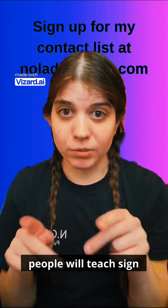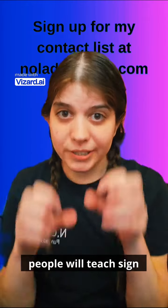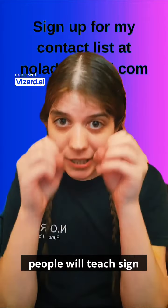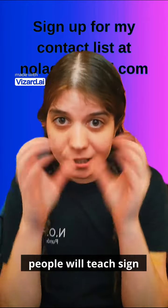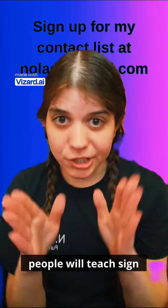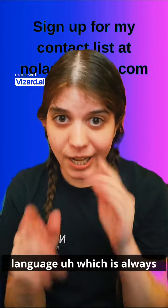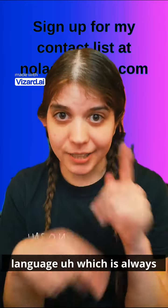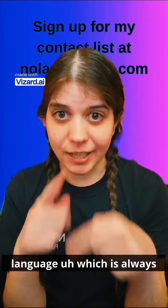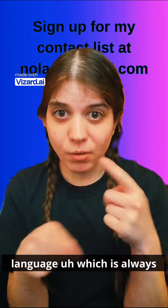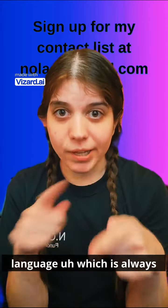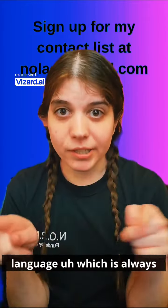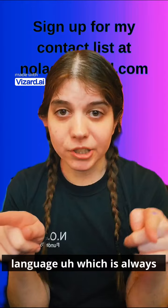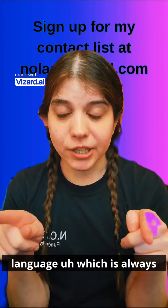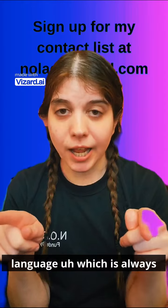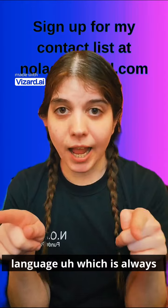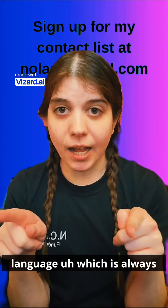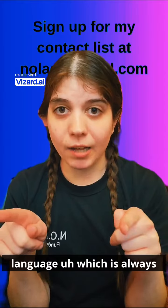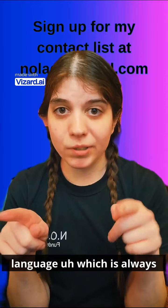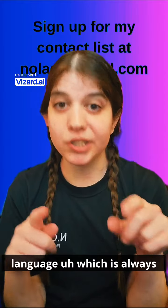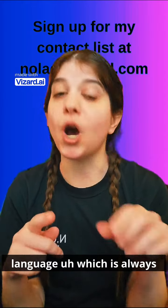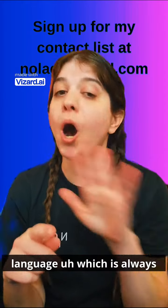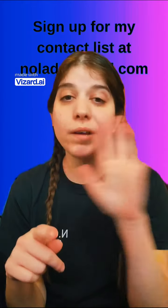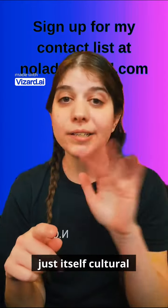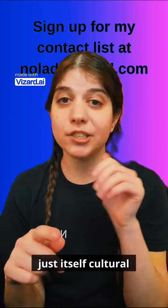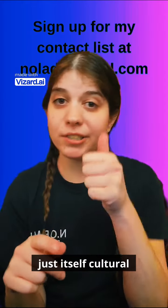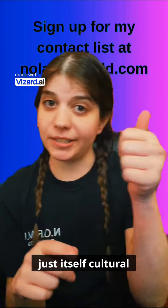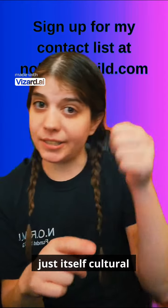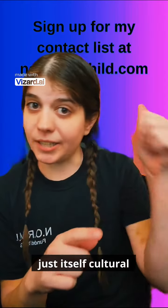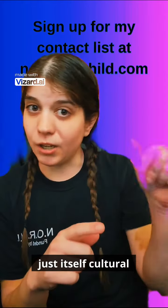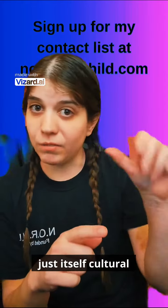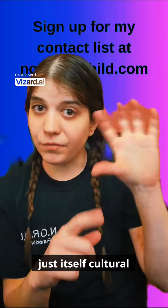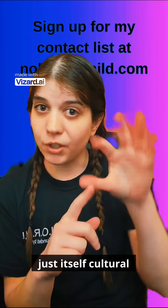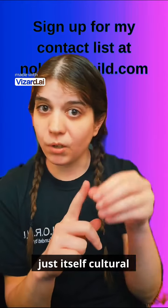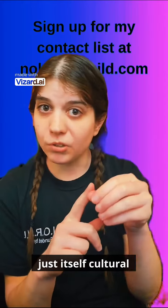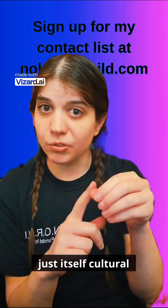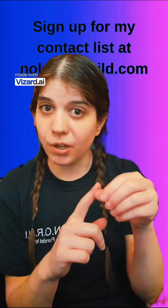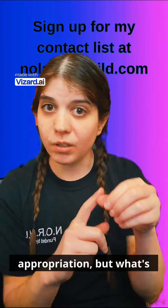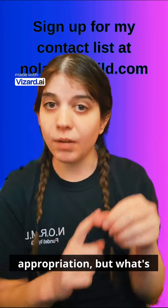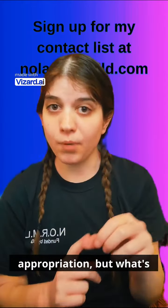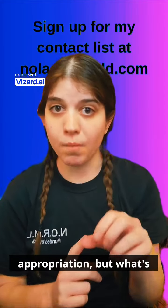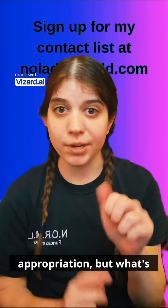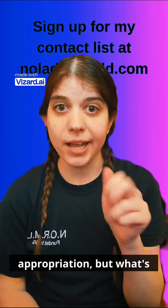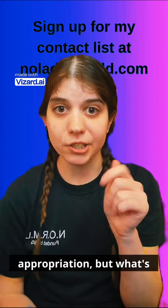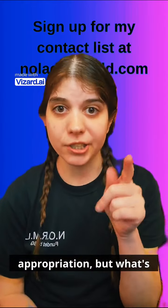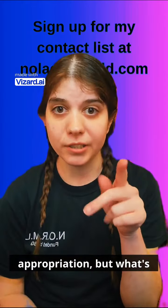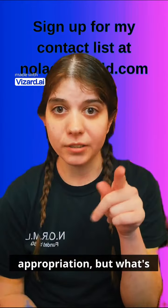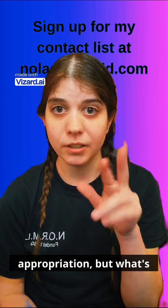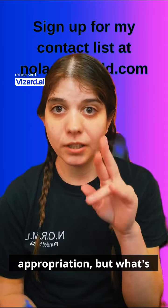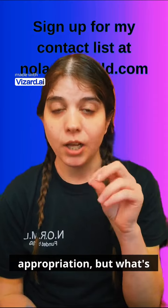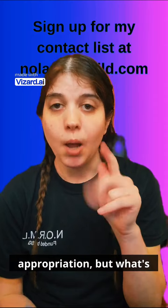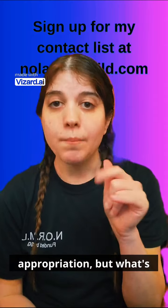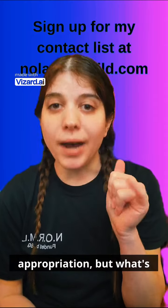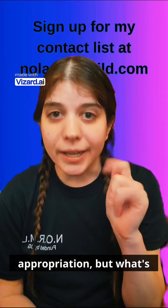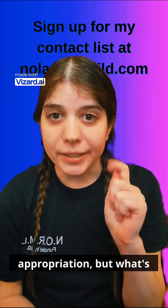teach sign language, which is always just itself cultural appropriation. But